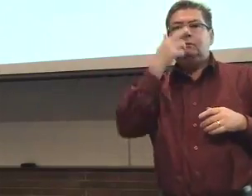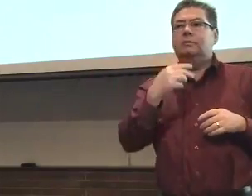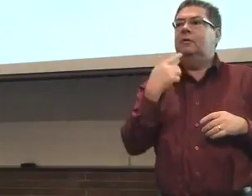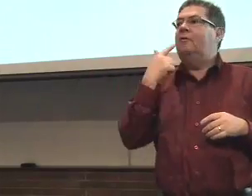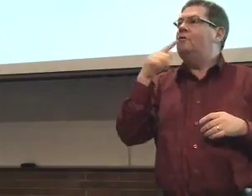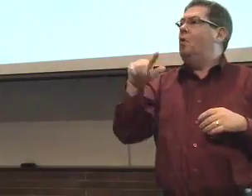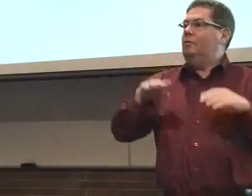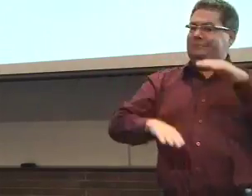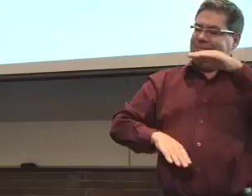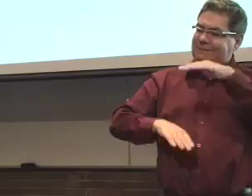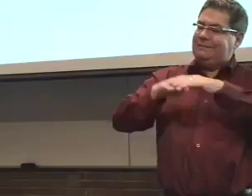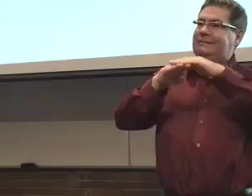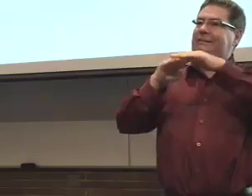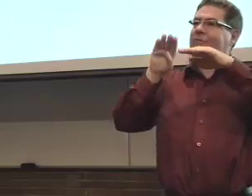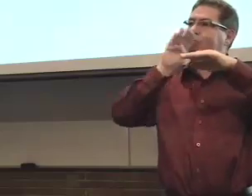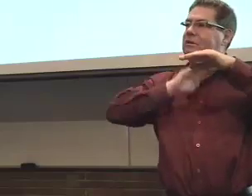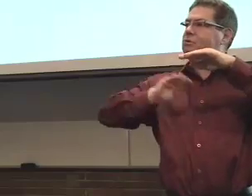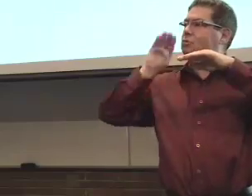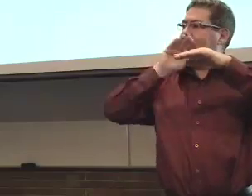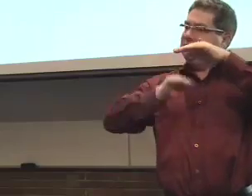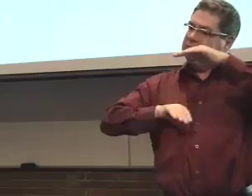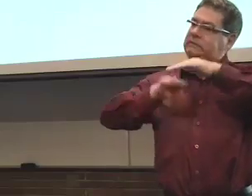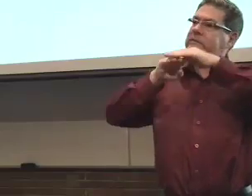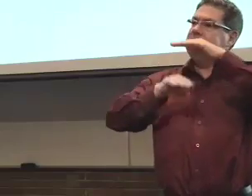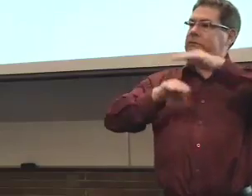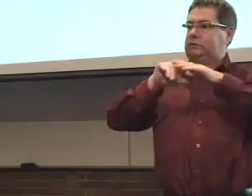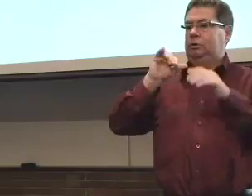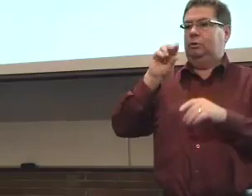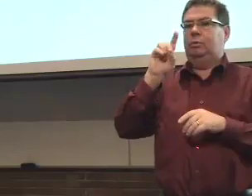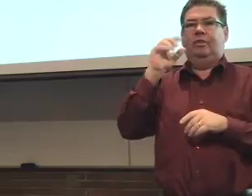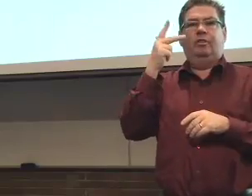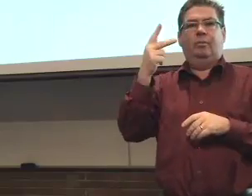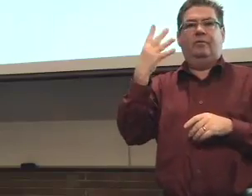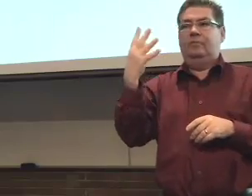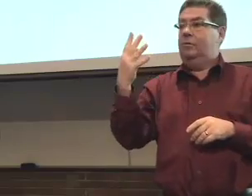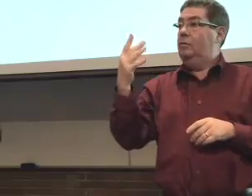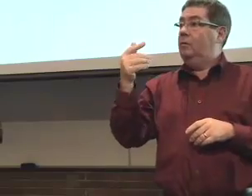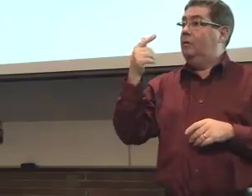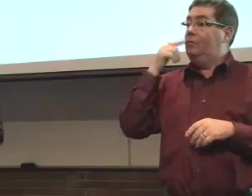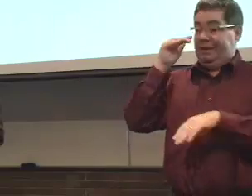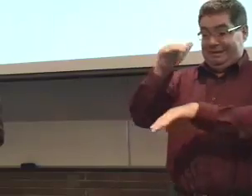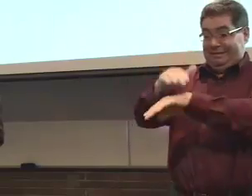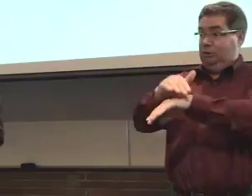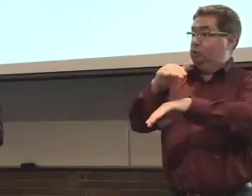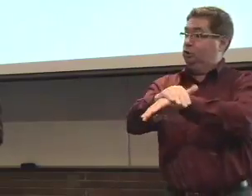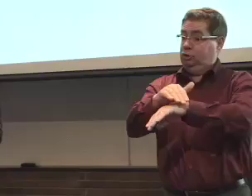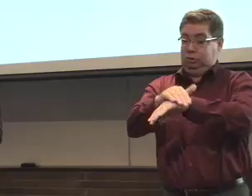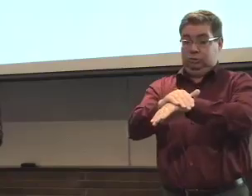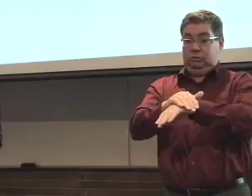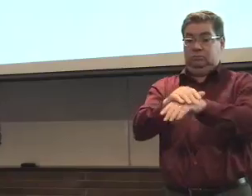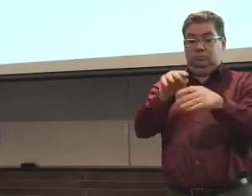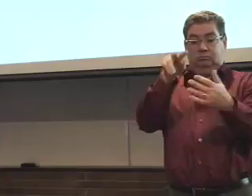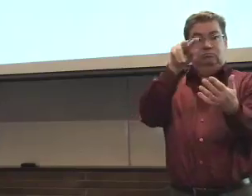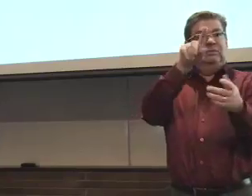they just hit this plateau is when you look at text and how it changes so